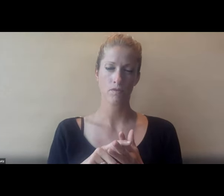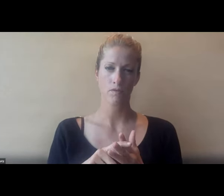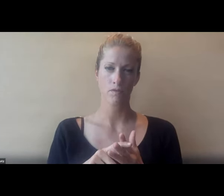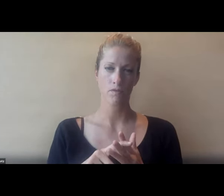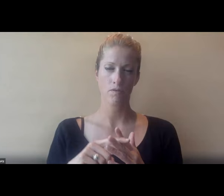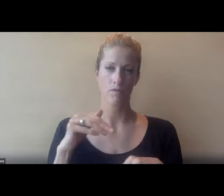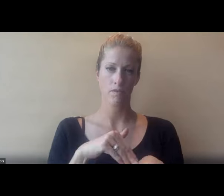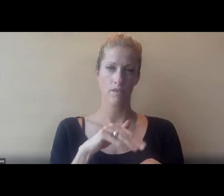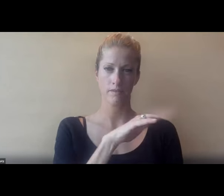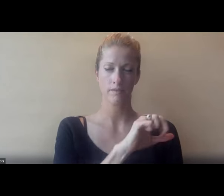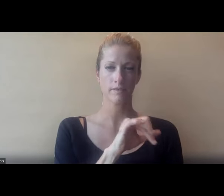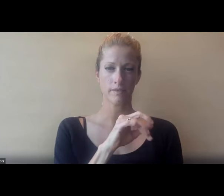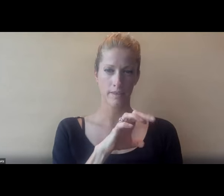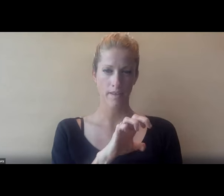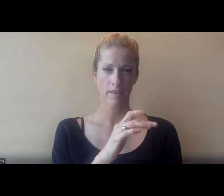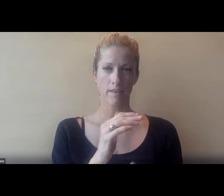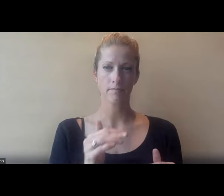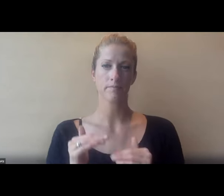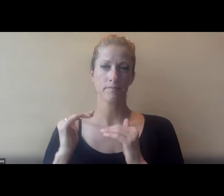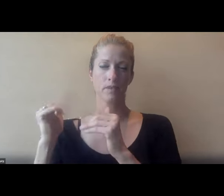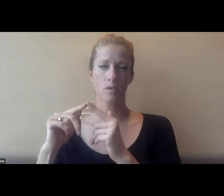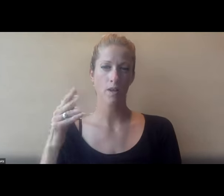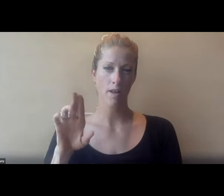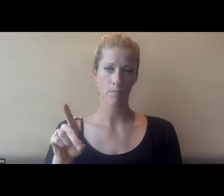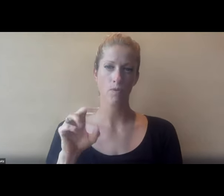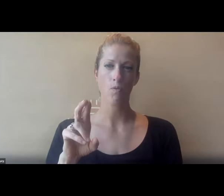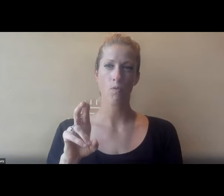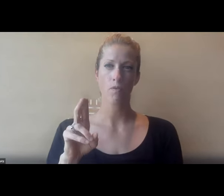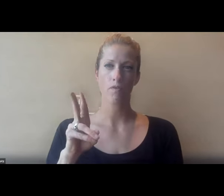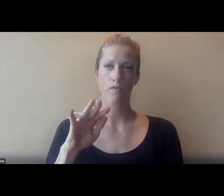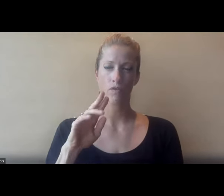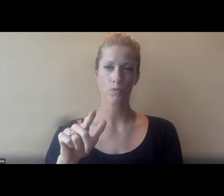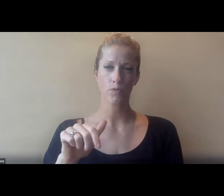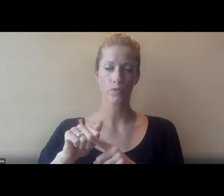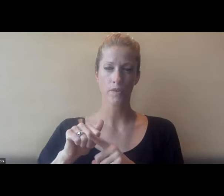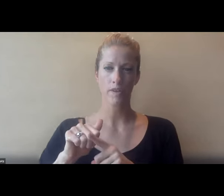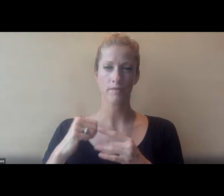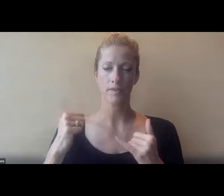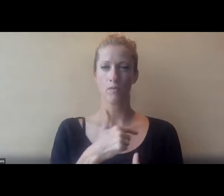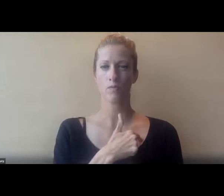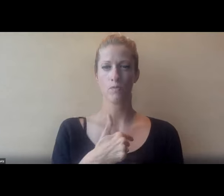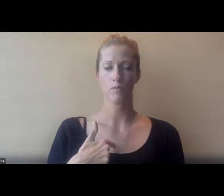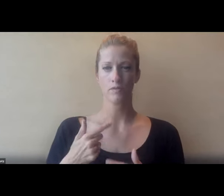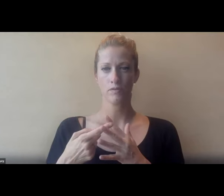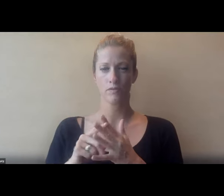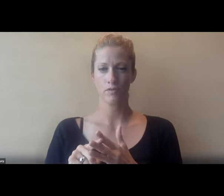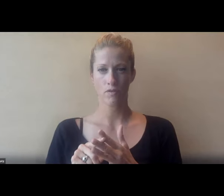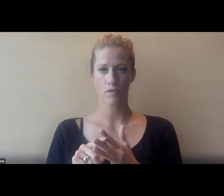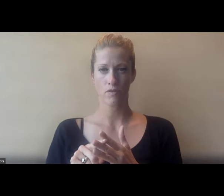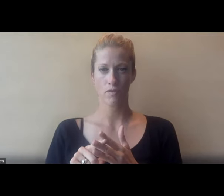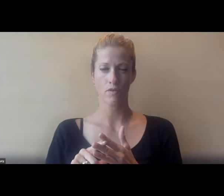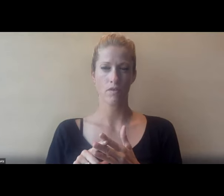site. We move them to a hybrid or virtual training. And now we're even starting for all of